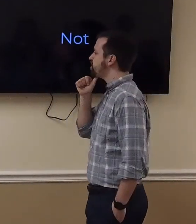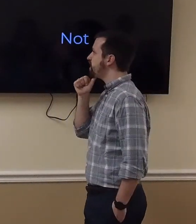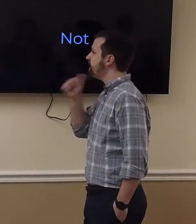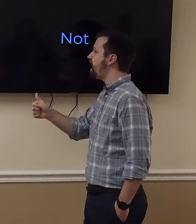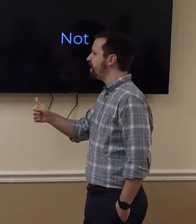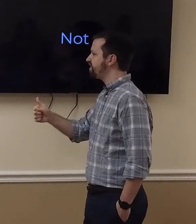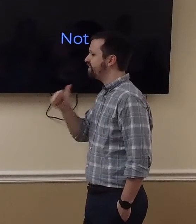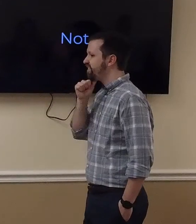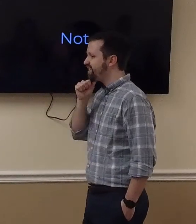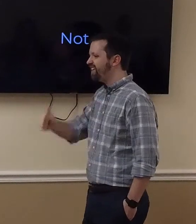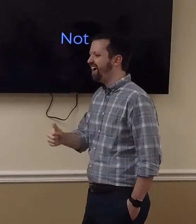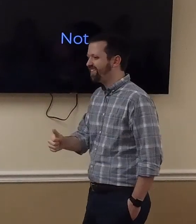chin? Not.